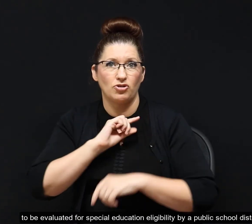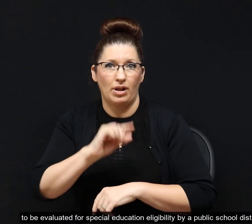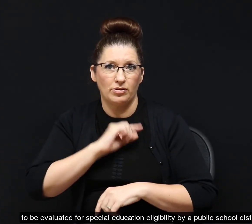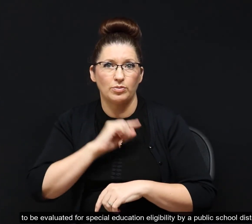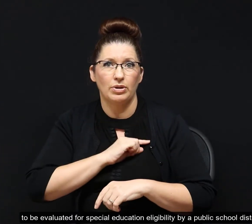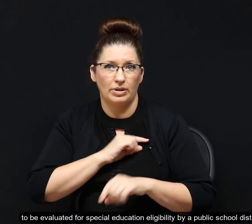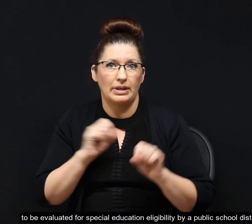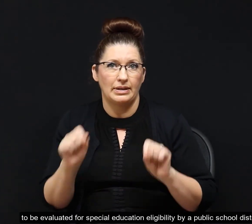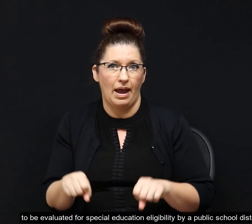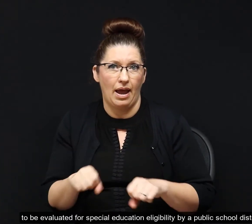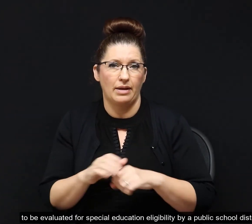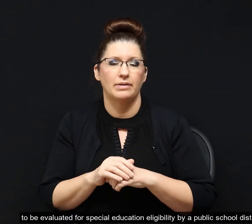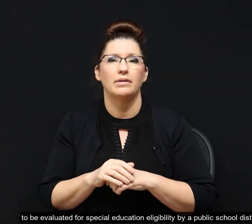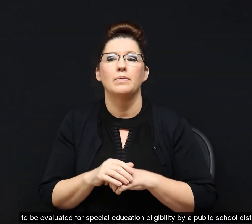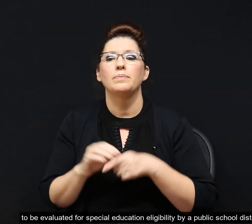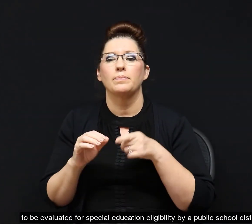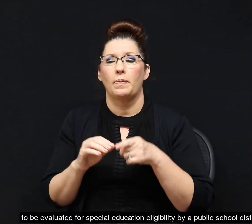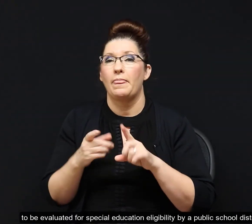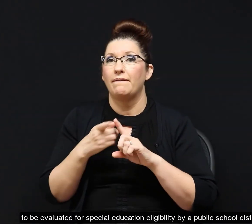eligibility by a public school district.